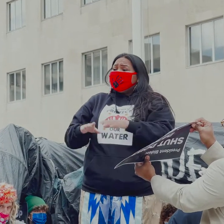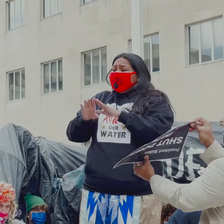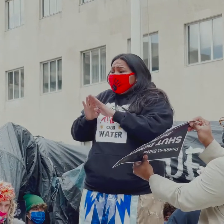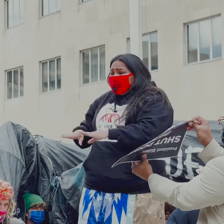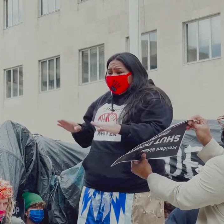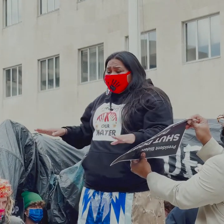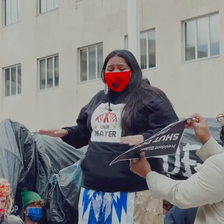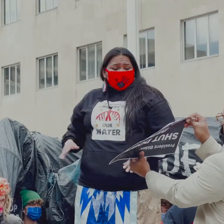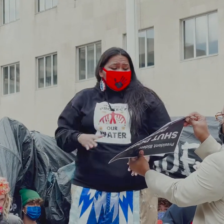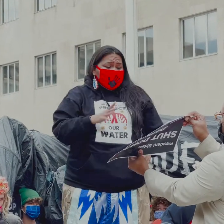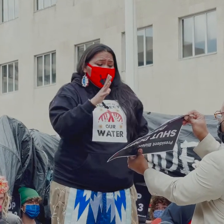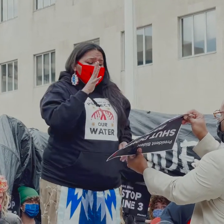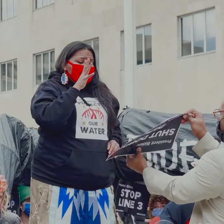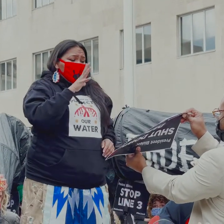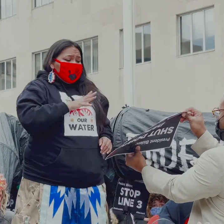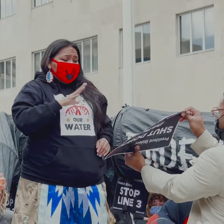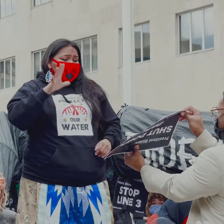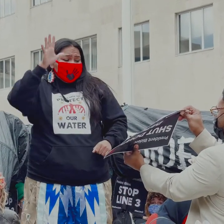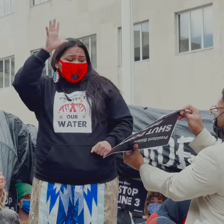Nation, I'm sorry,